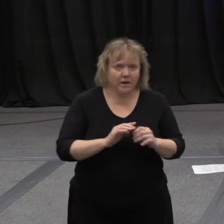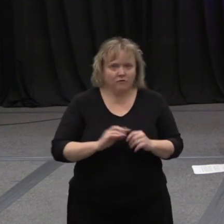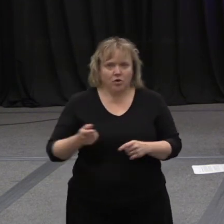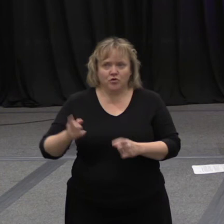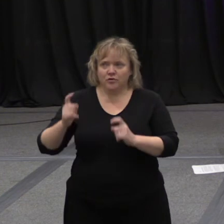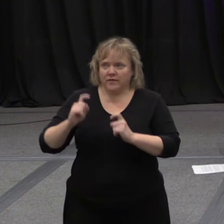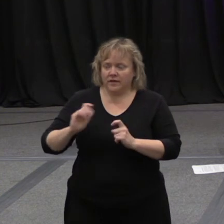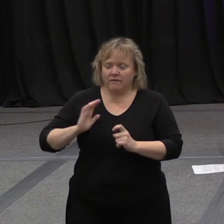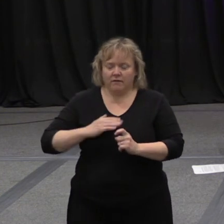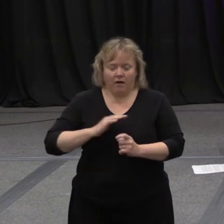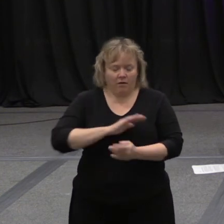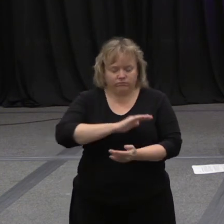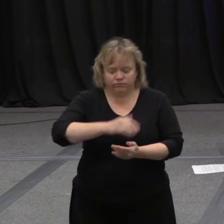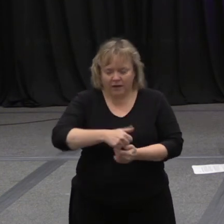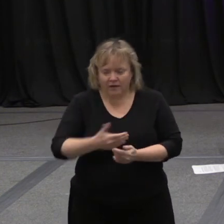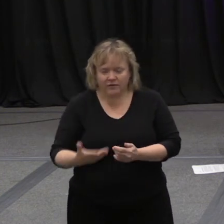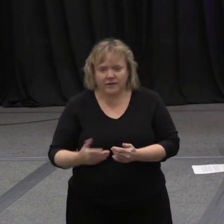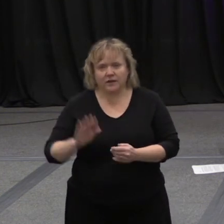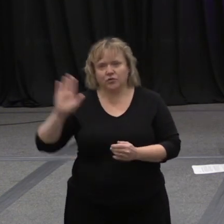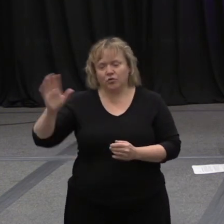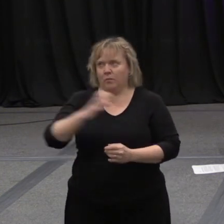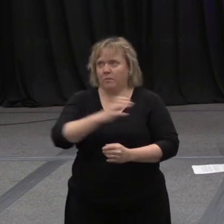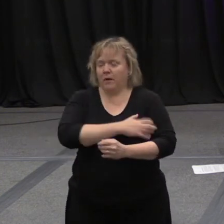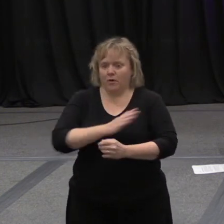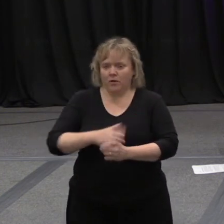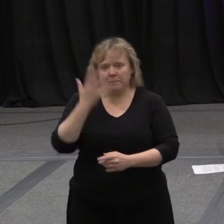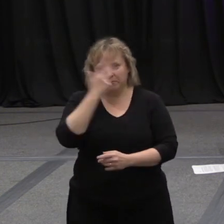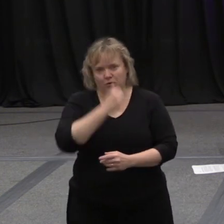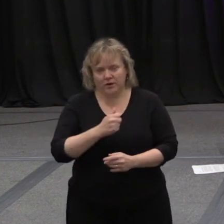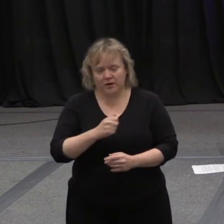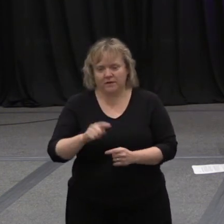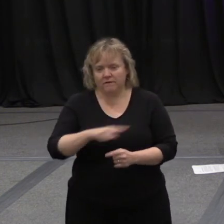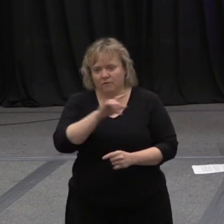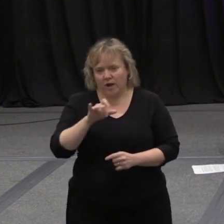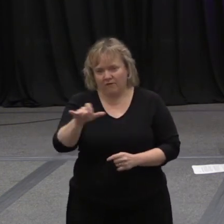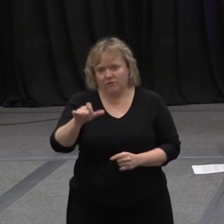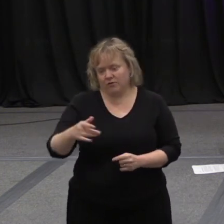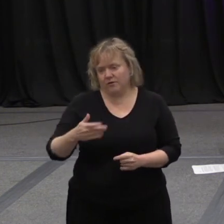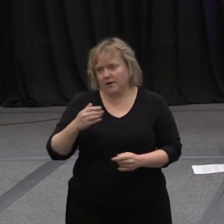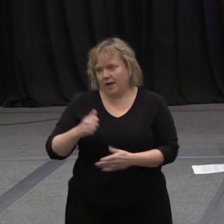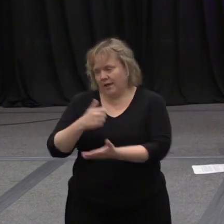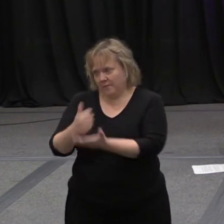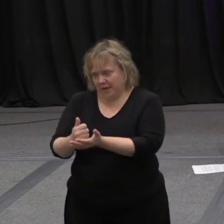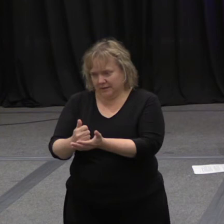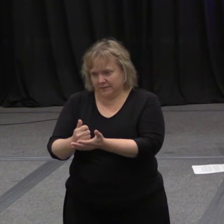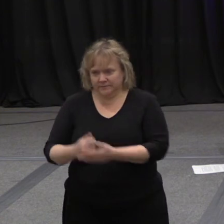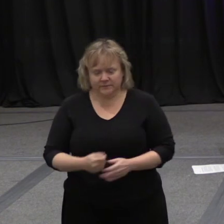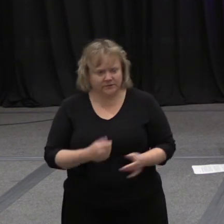power, and the beauty, ever and always. Amen.